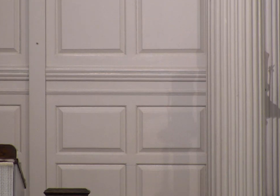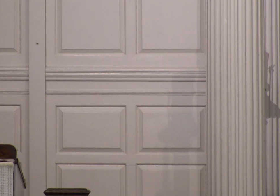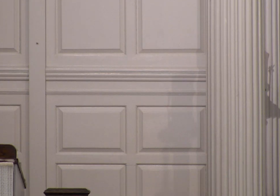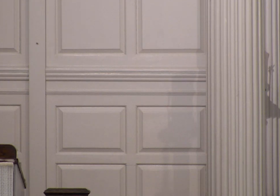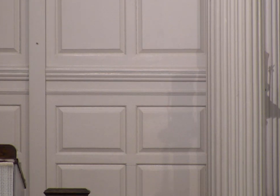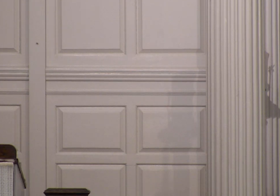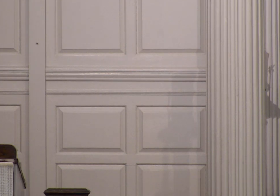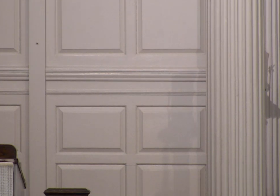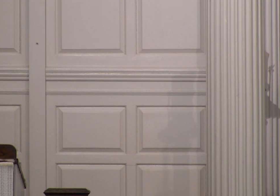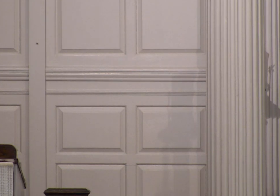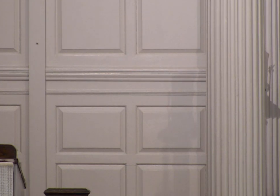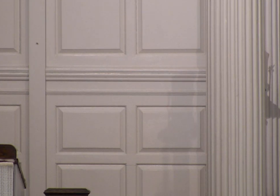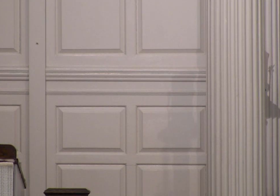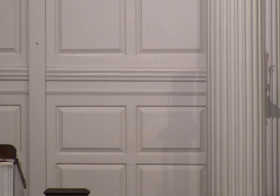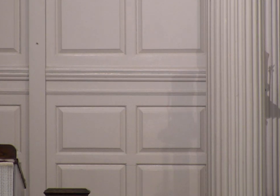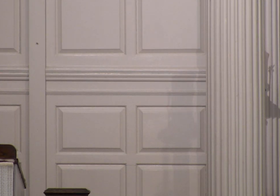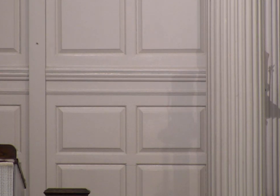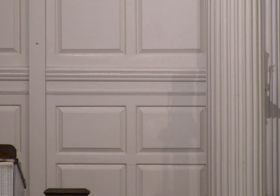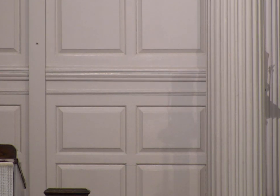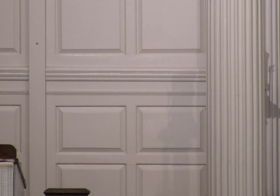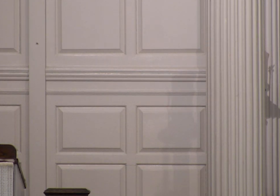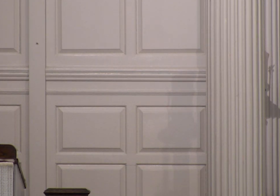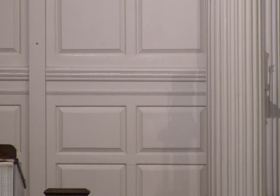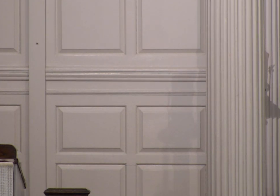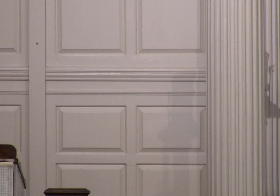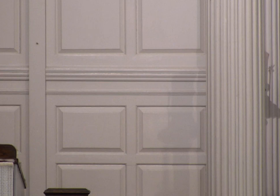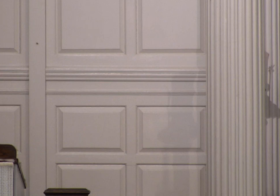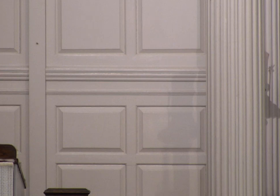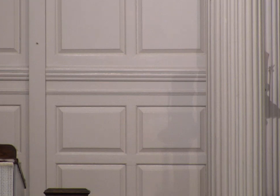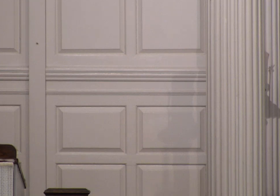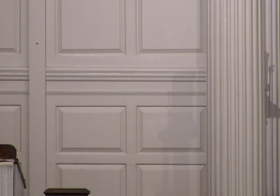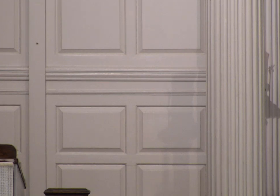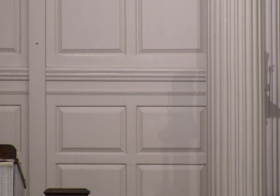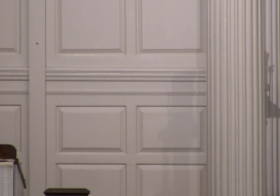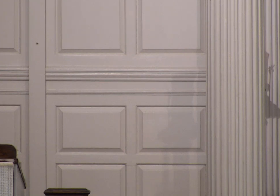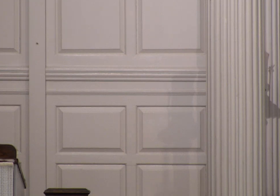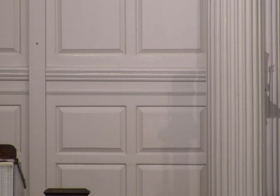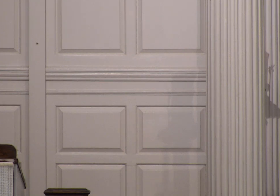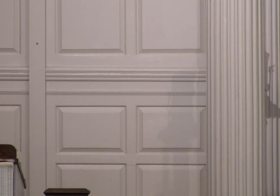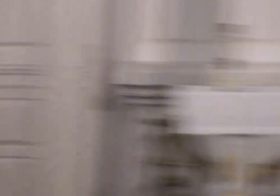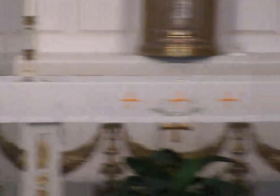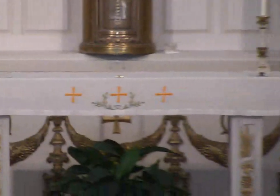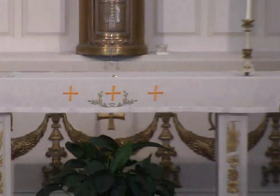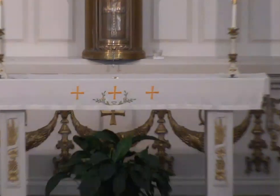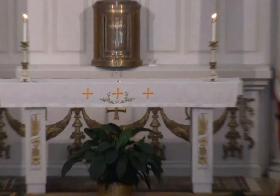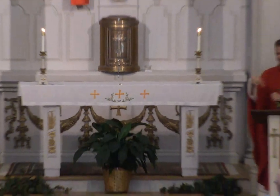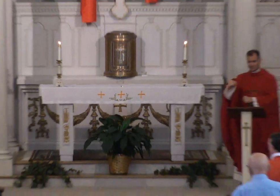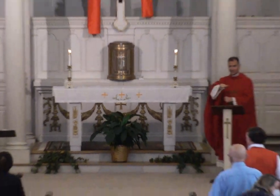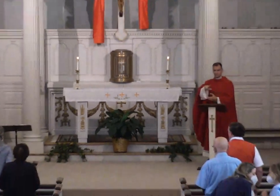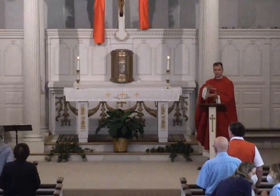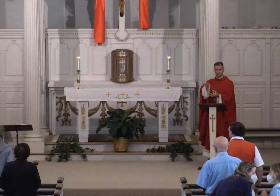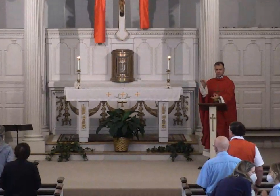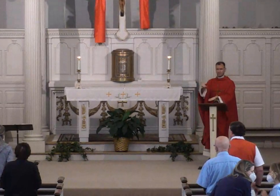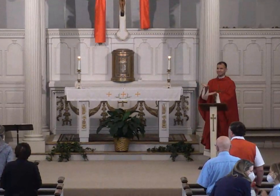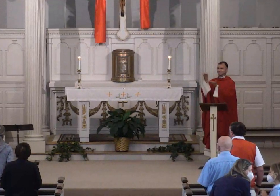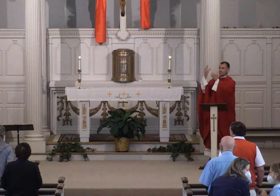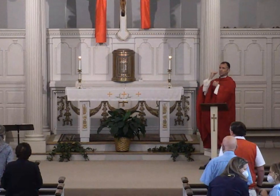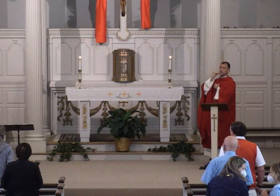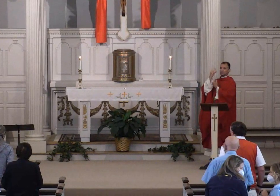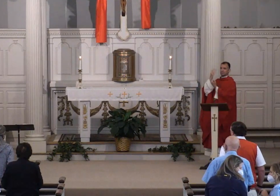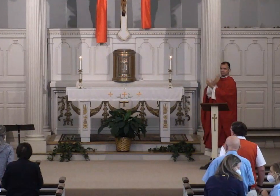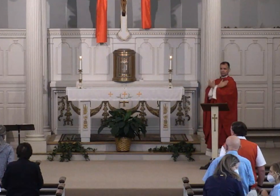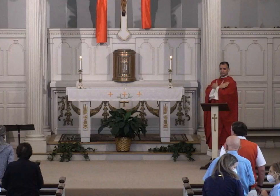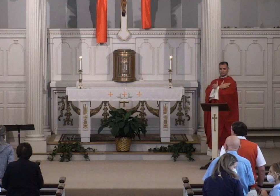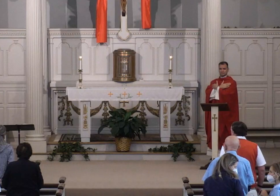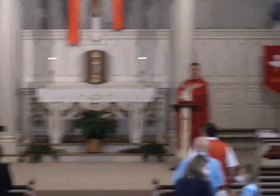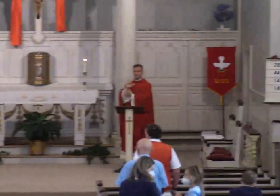For the community of Uvalde, Texas, which is still mourning the loss of those children and